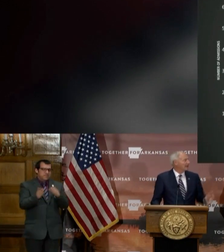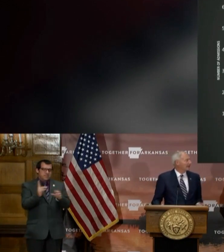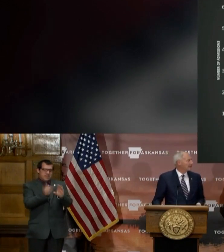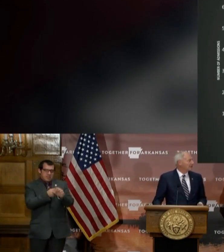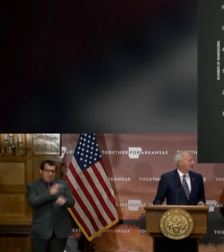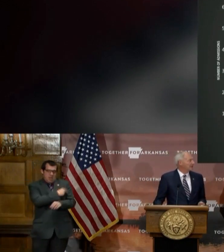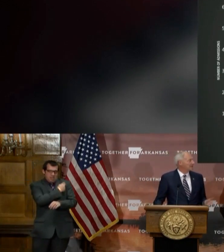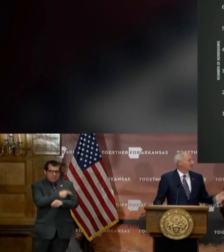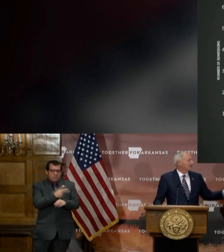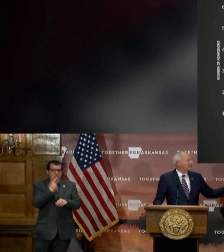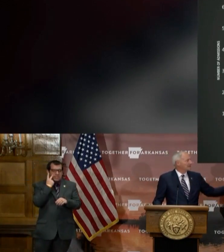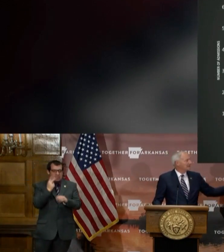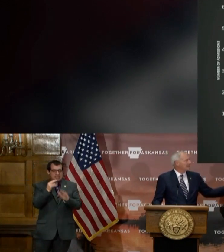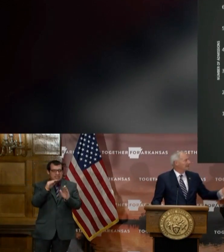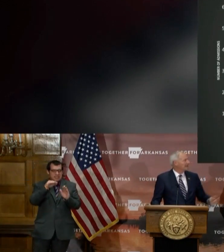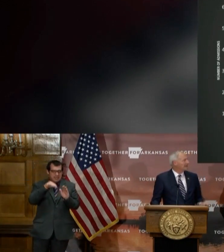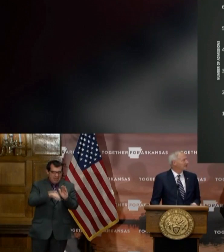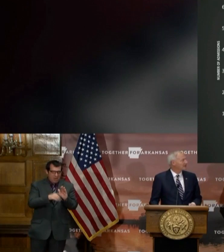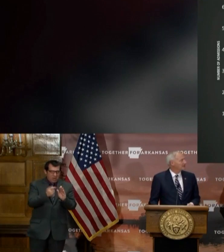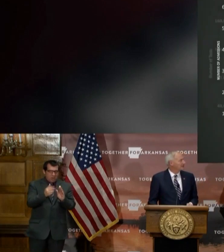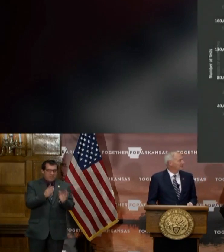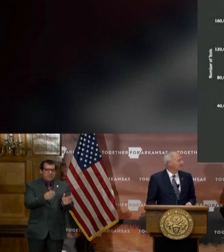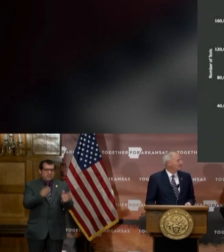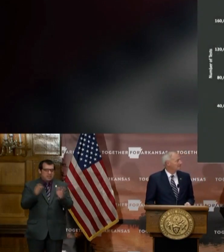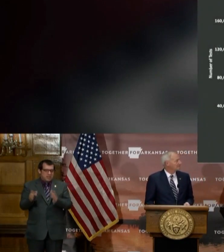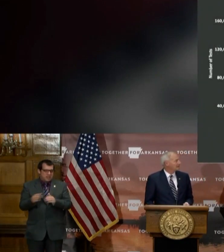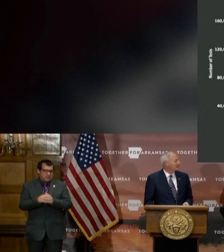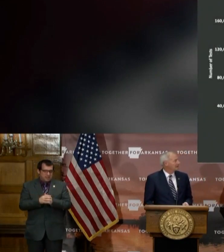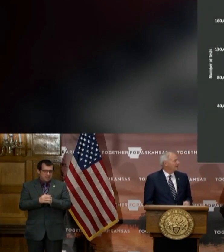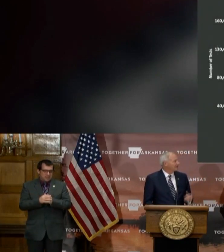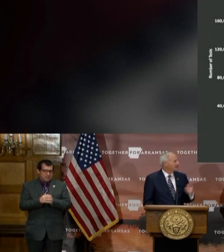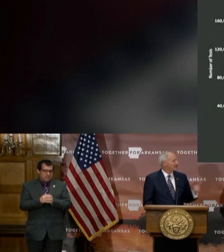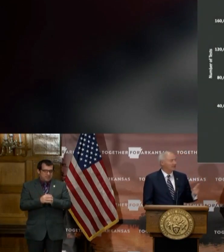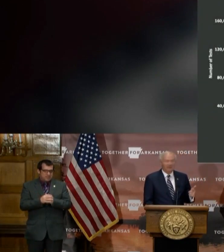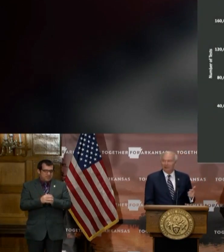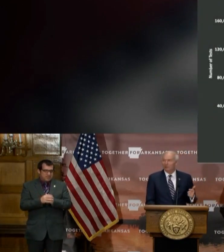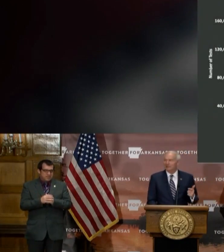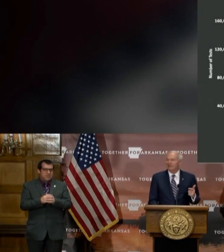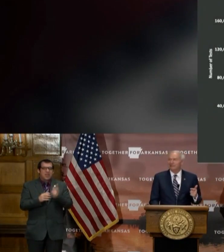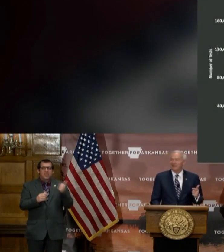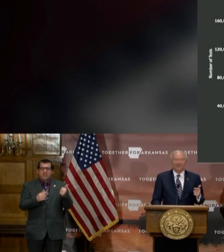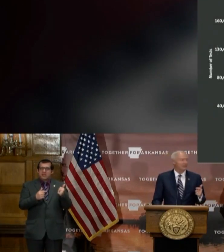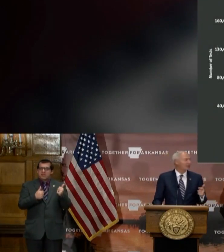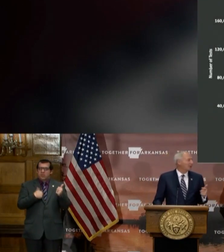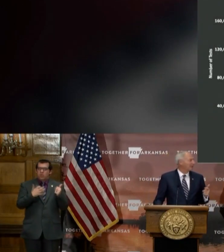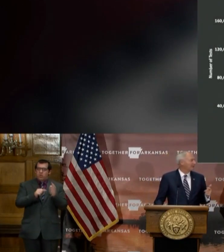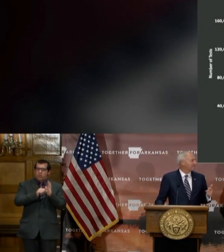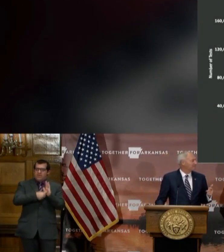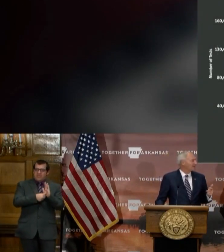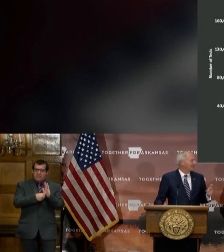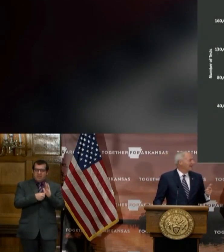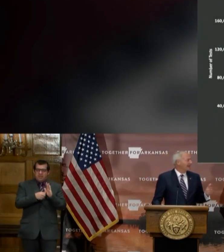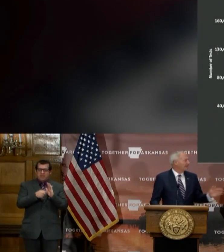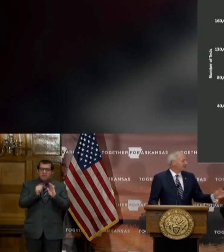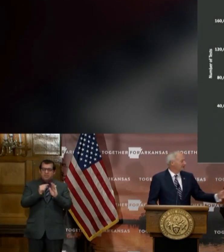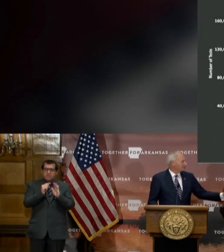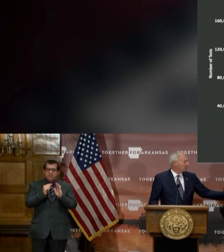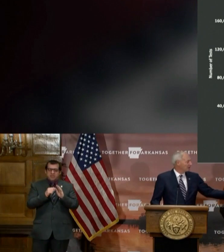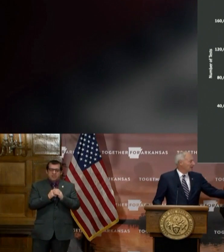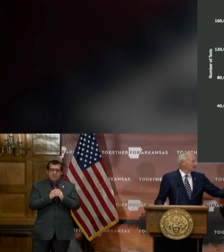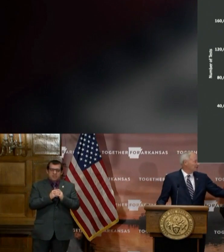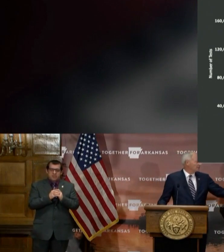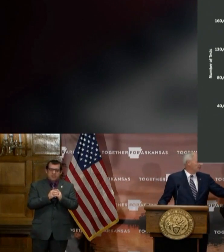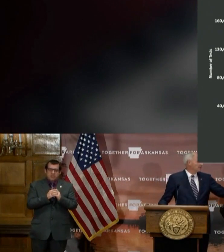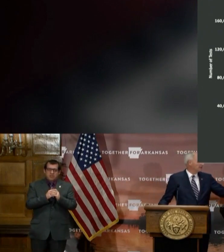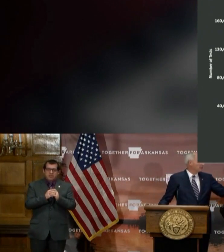then the hospitalizations, you can see down a little bit. Next, This is something I wanted to emphasize for a moment. And this is,